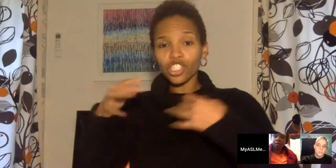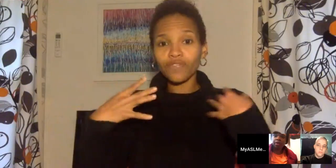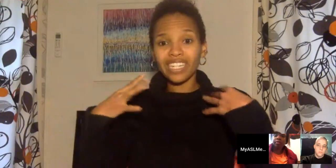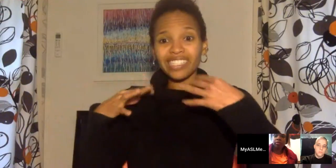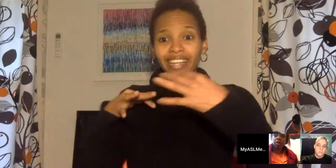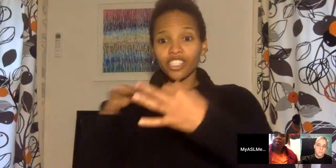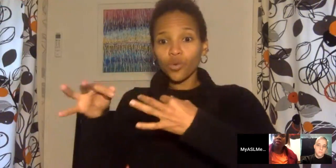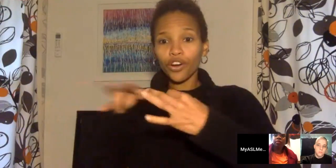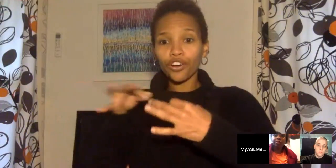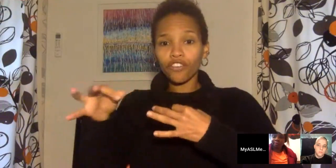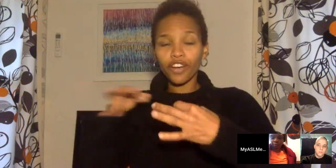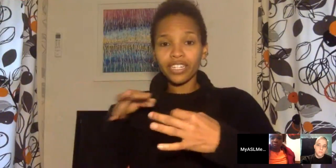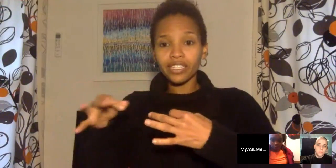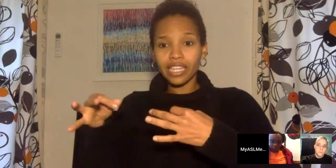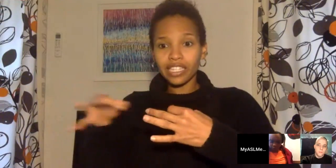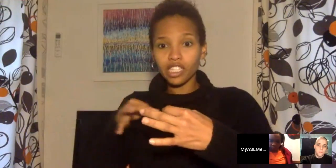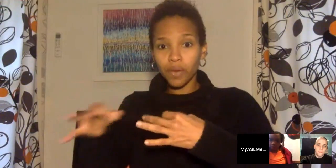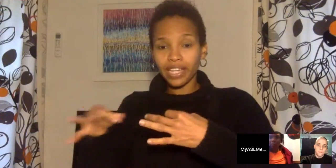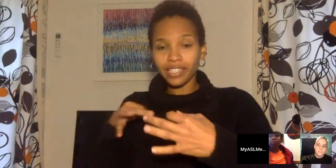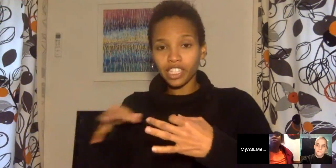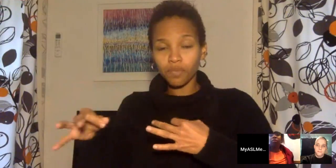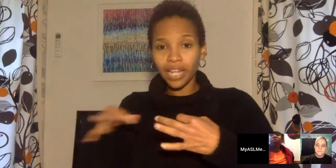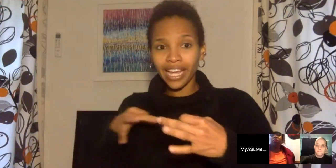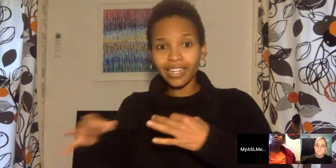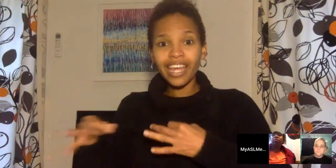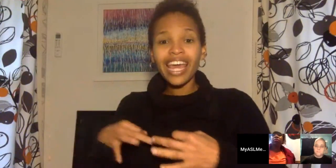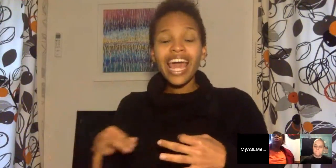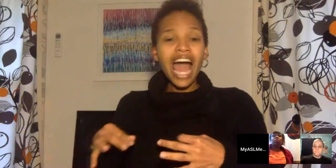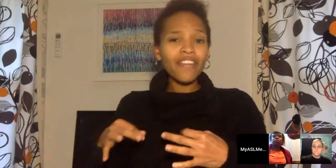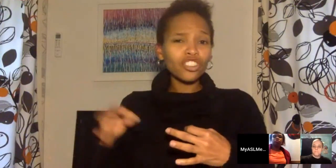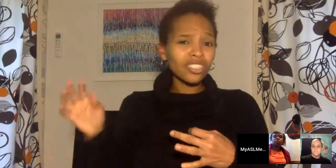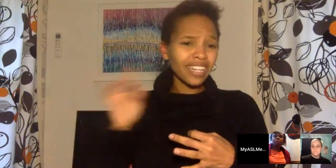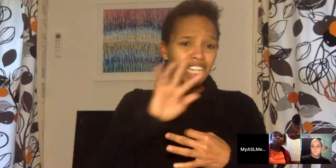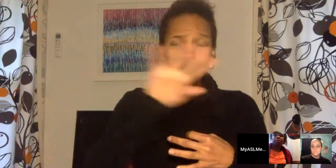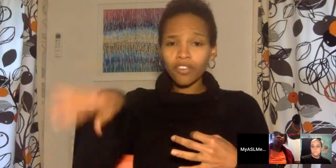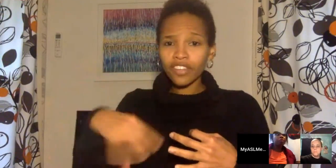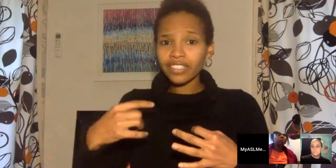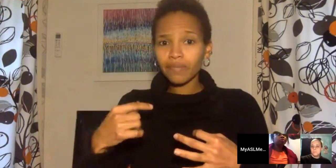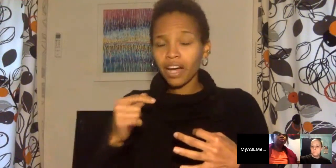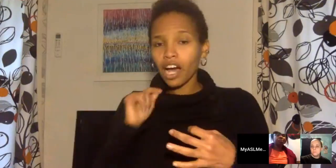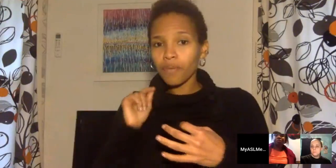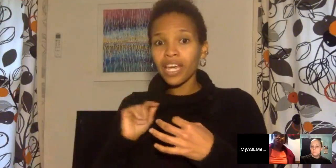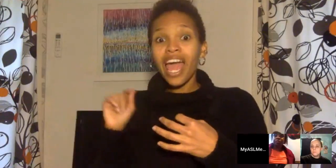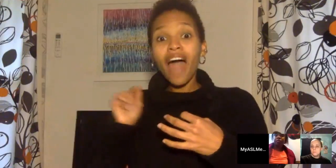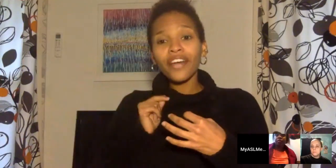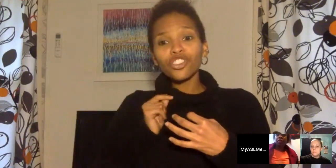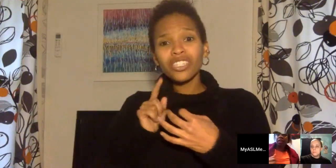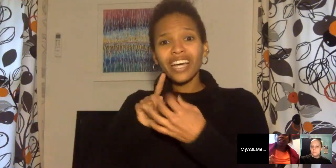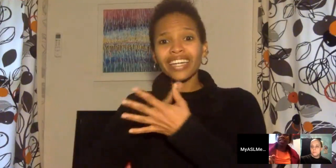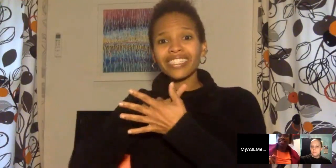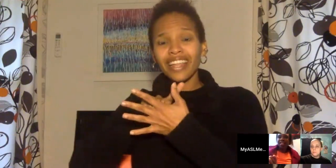shifting slightly to where her friend is in space, explain. And then she signs a couple of things that I'm not copying. And then she signs